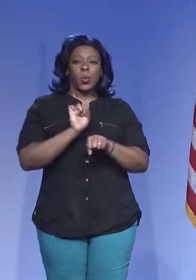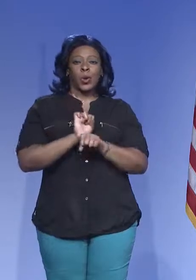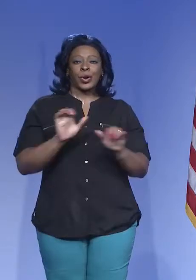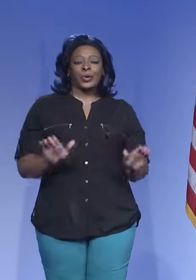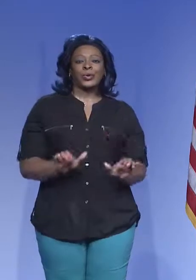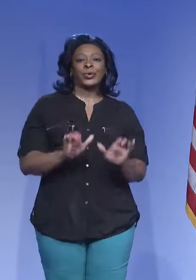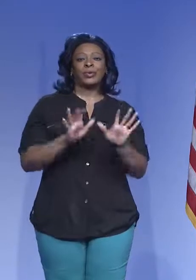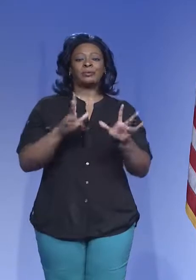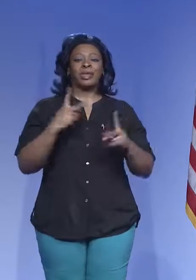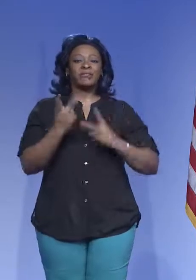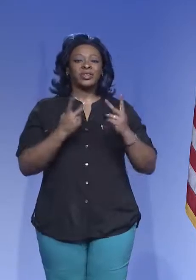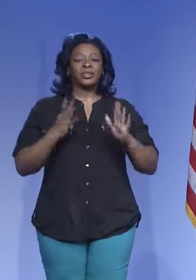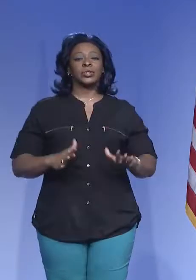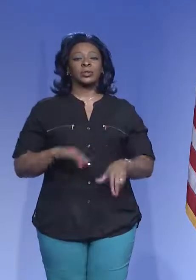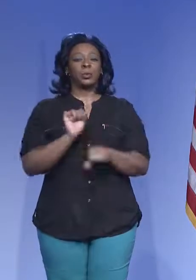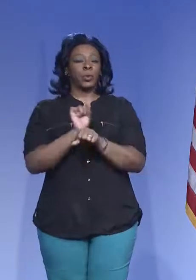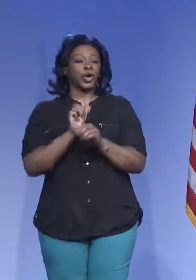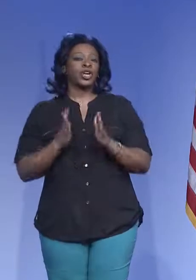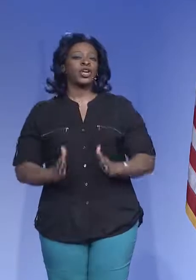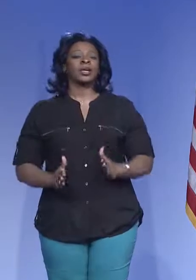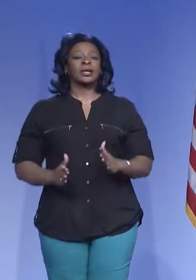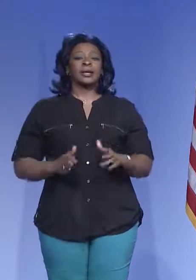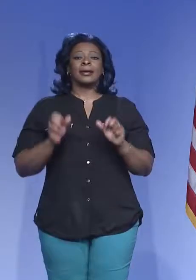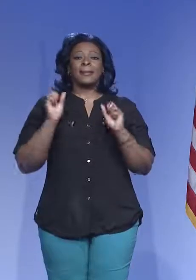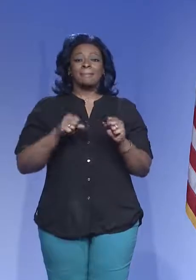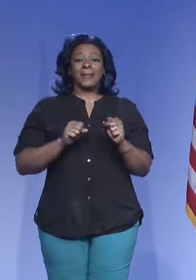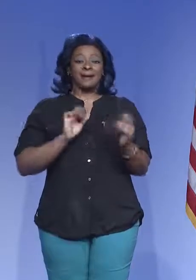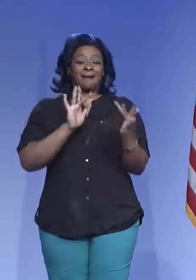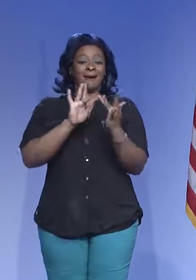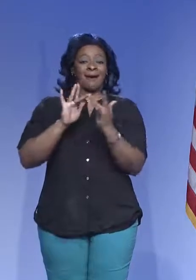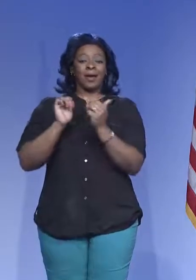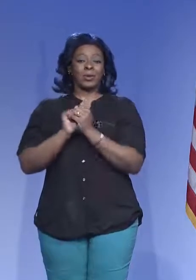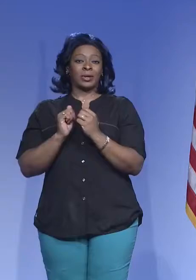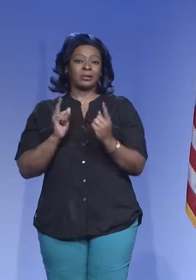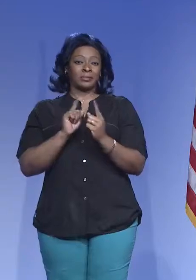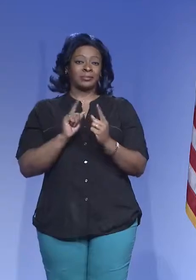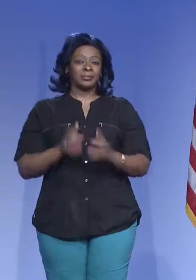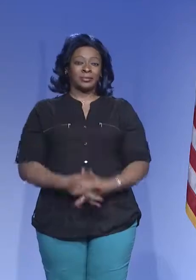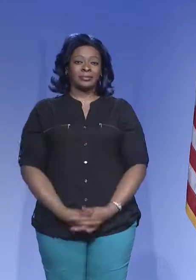employees, visitors, workers that they may come in contact with.